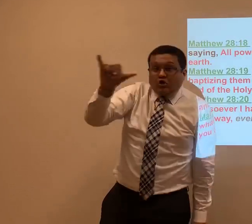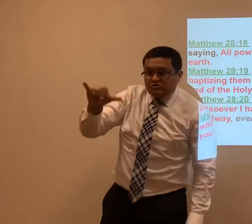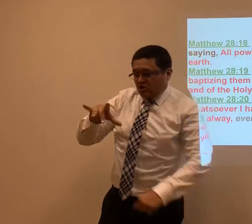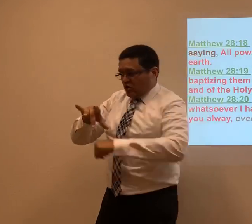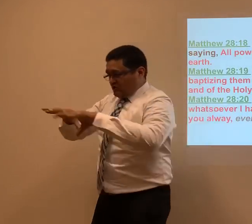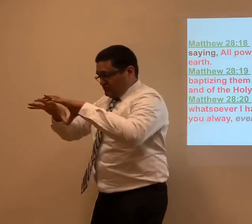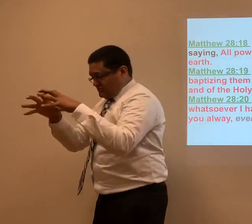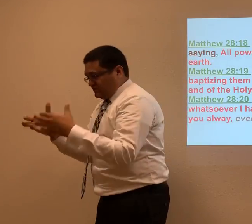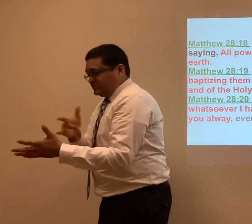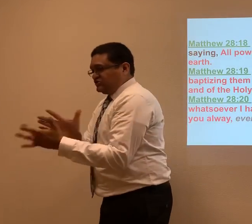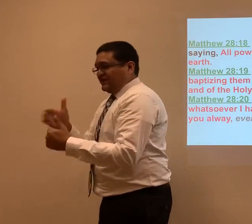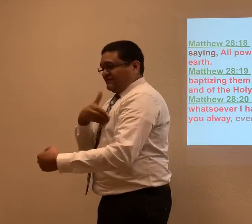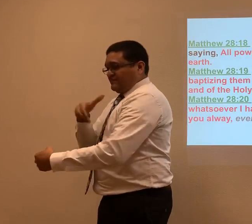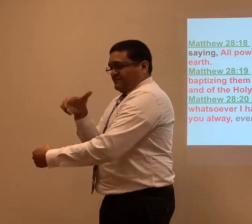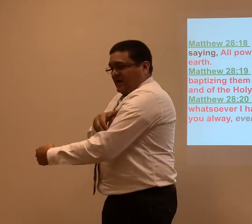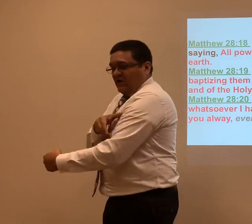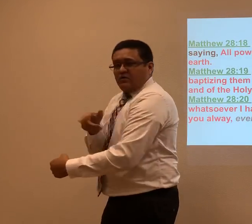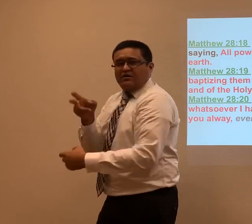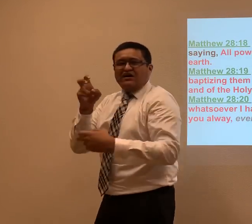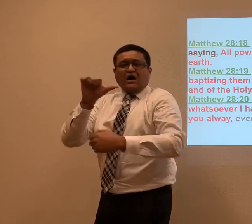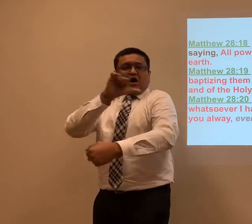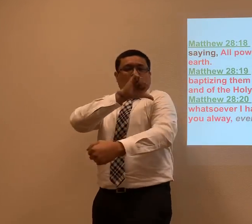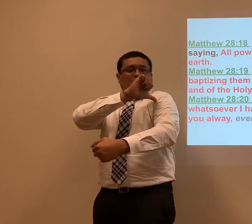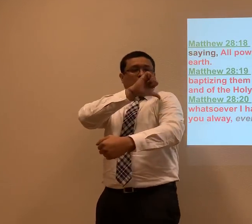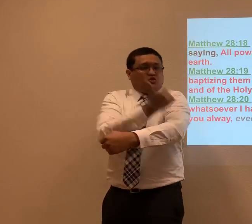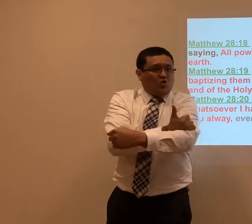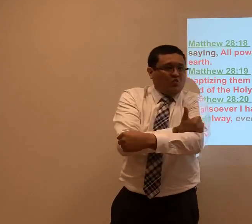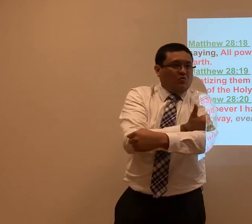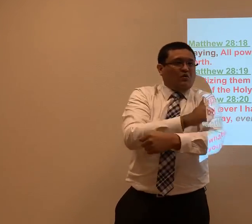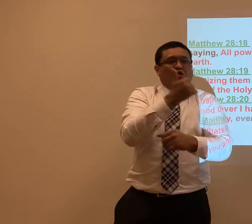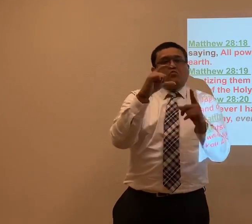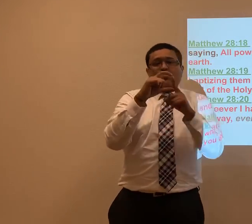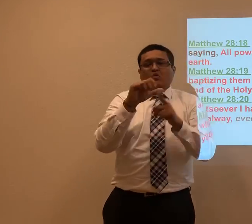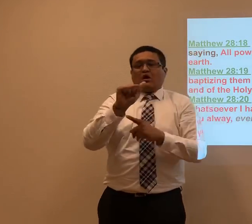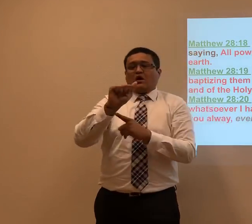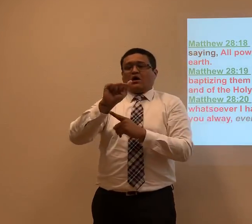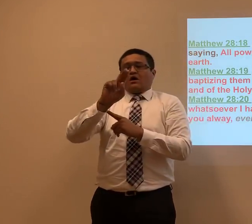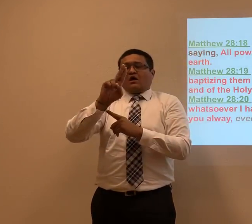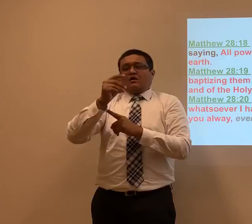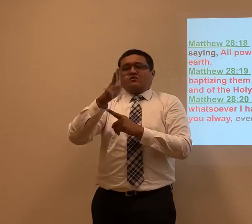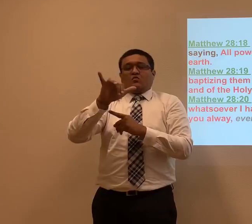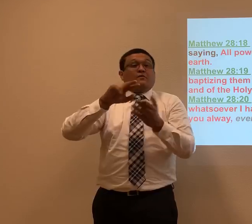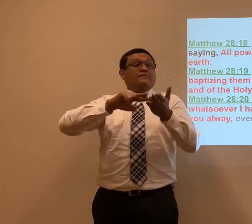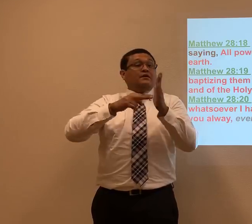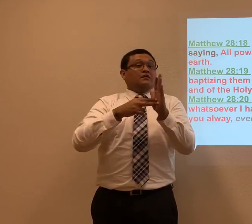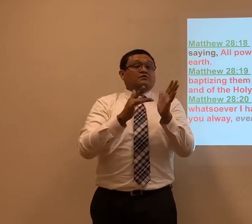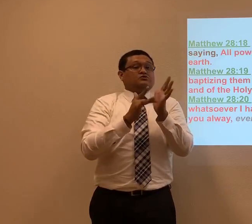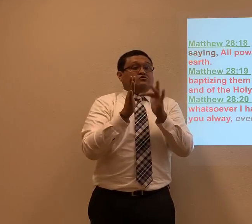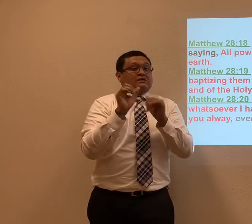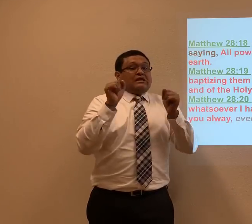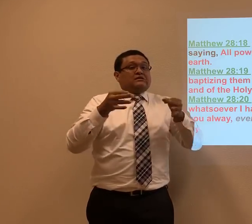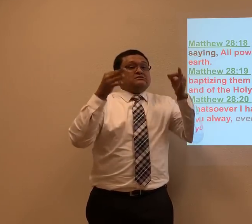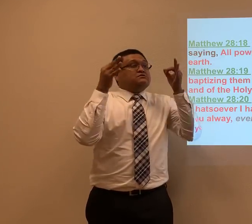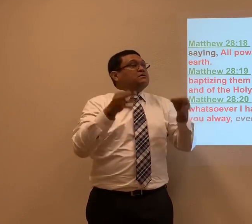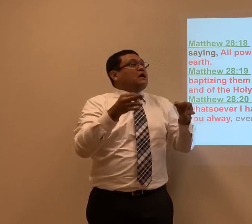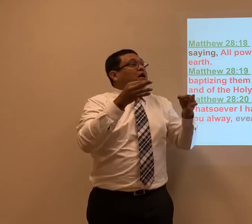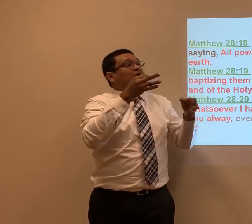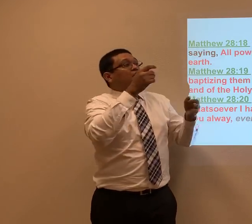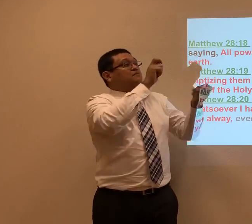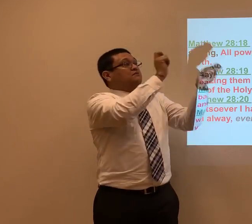the power there, and he could control everything on earth because he had the power here. And this power is he had the authority, meaning that Jesus could make